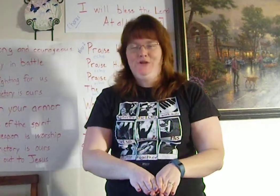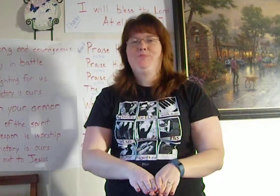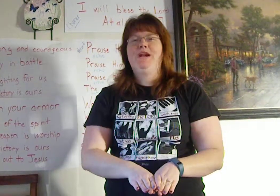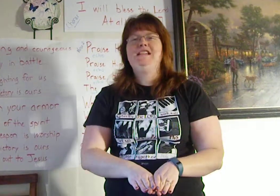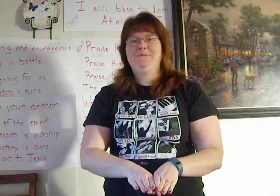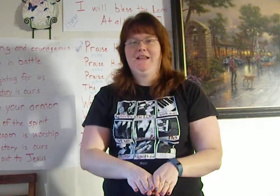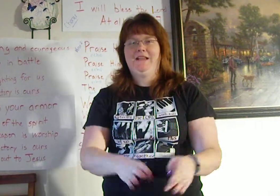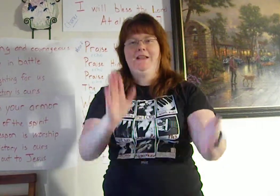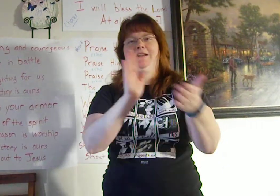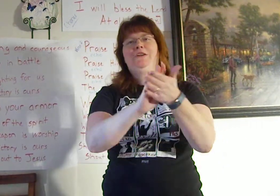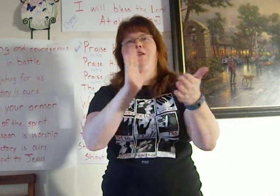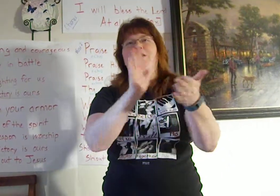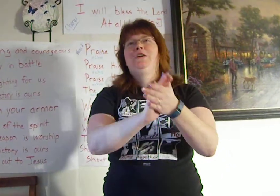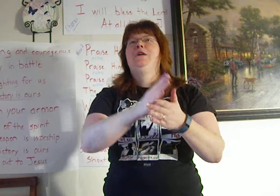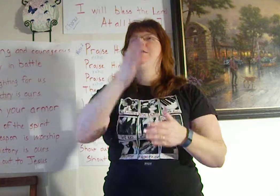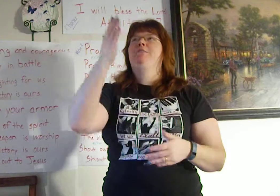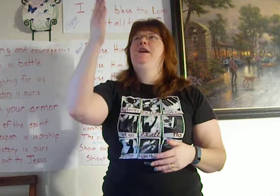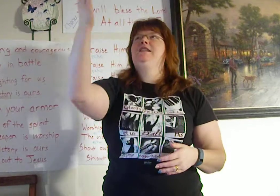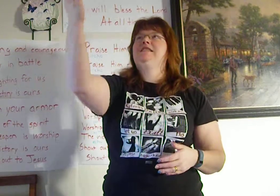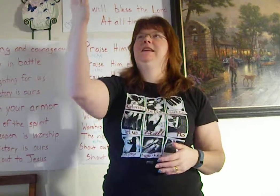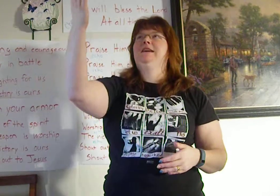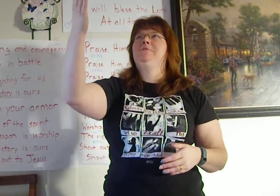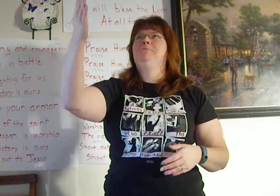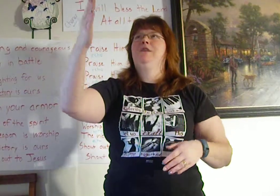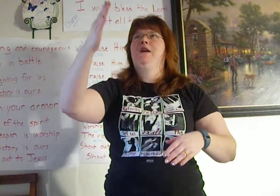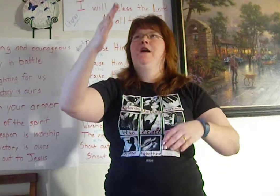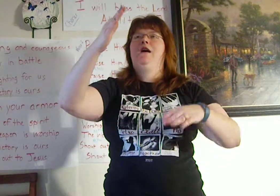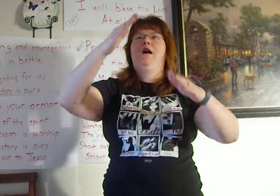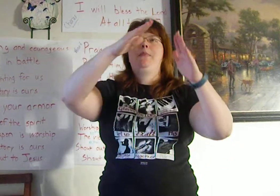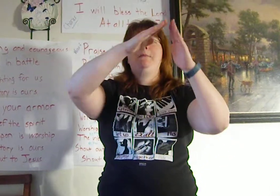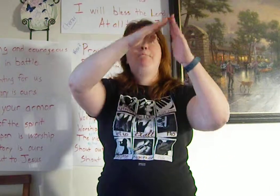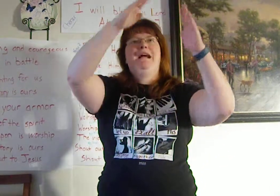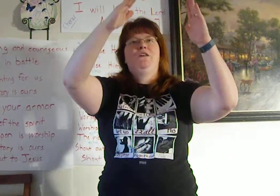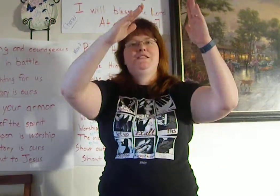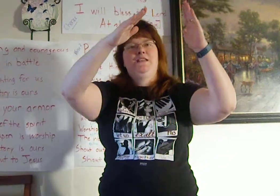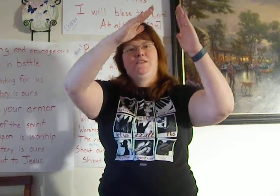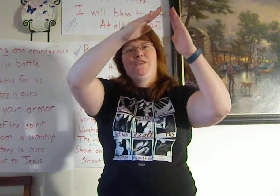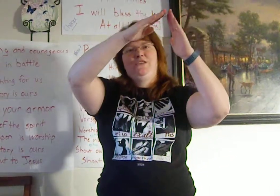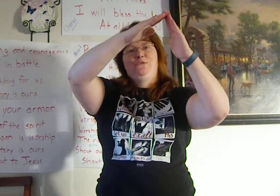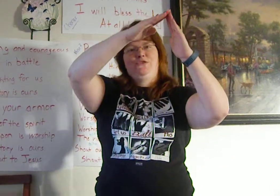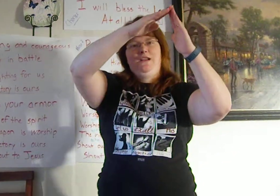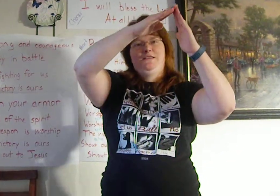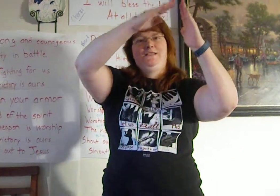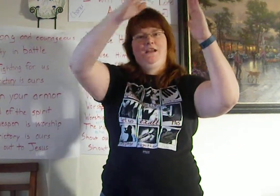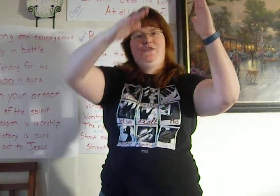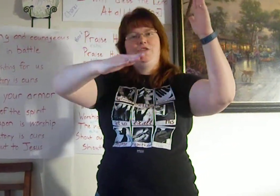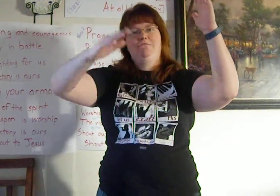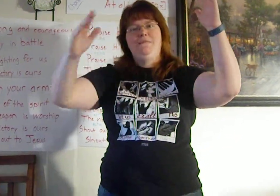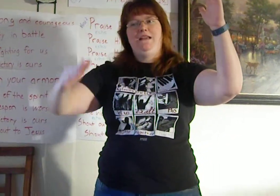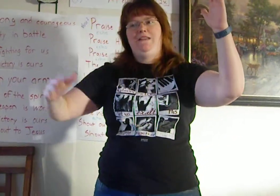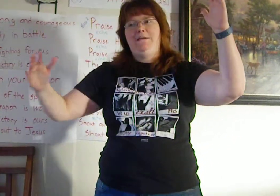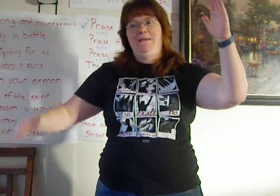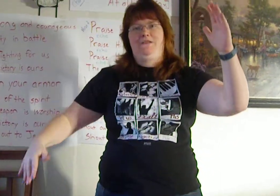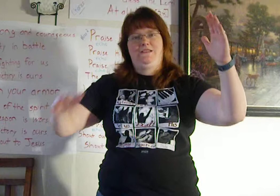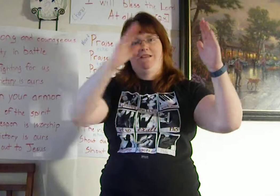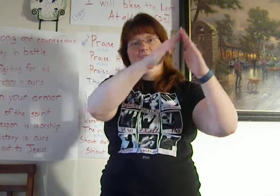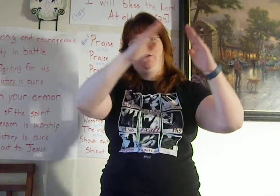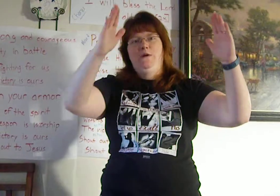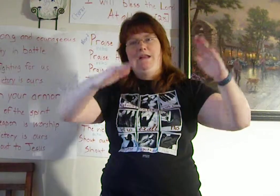to do praise him again. Praise him on the mountain. So you put your hands together and you make that mountain kind of